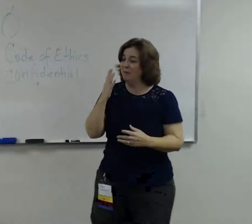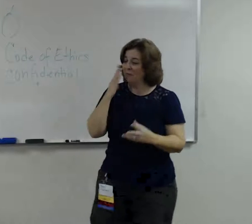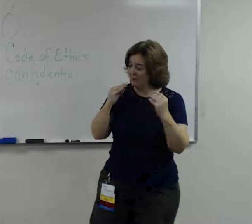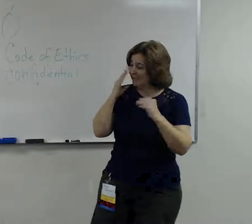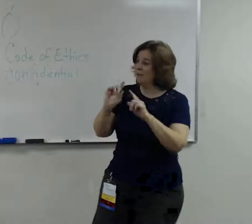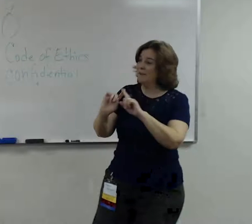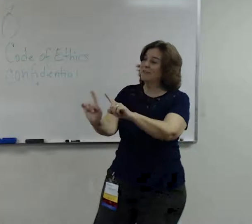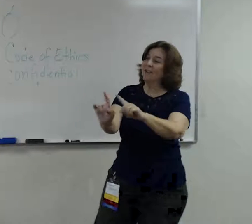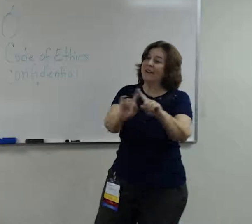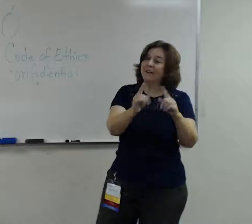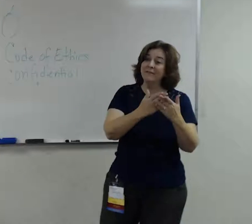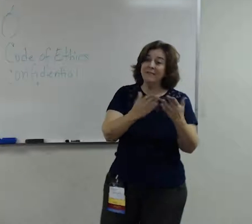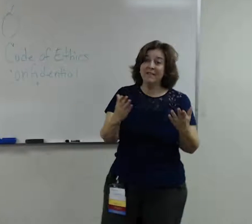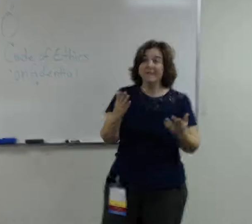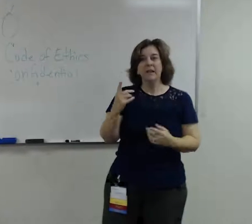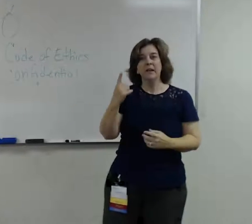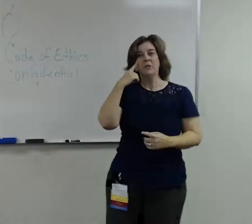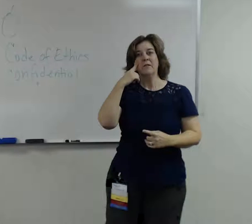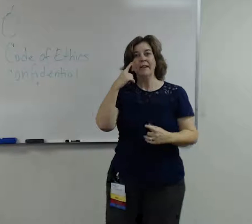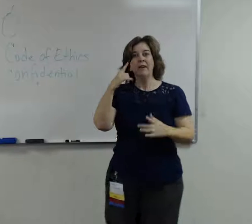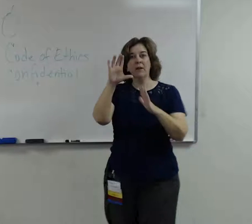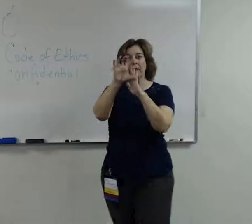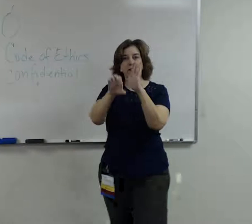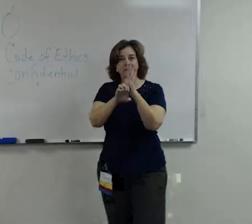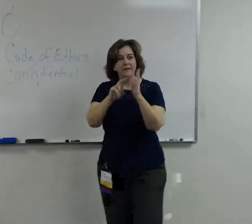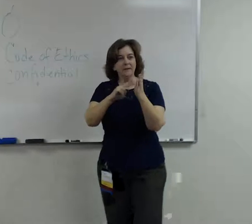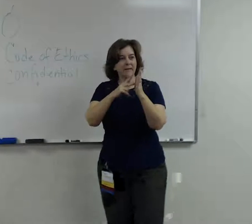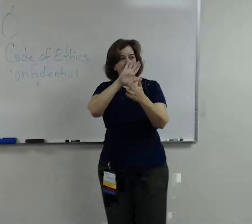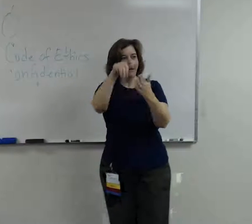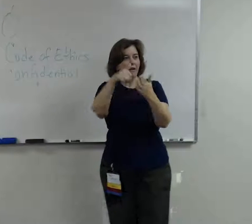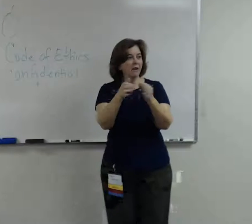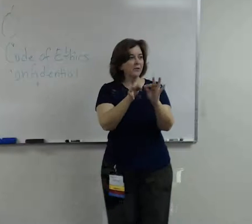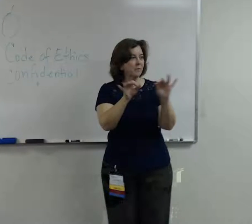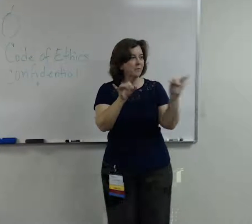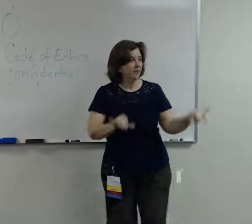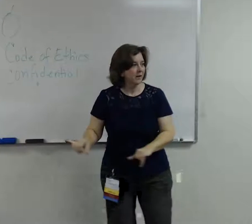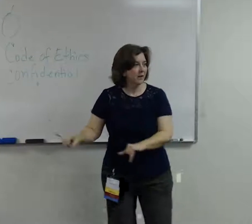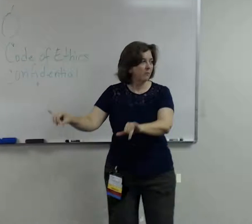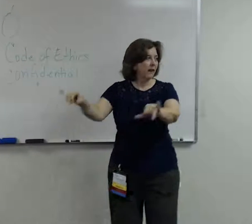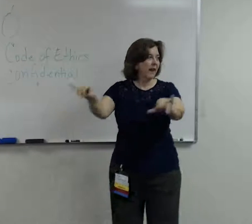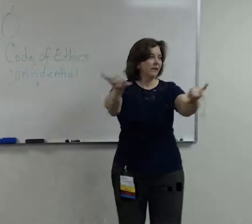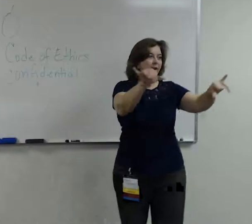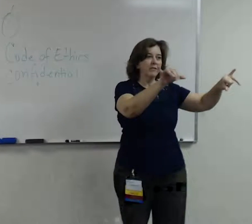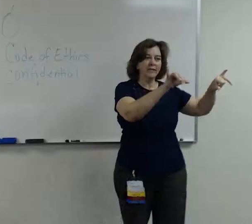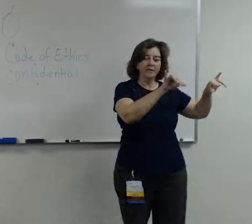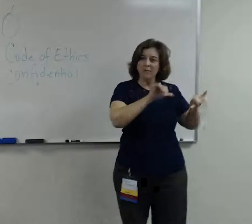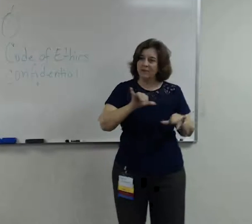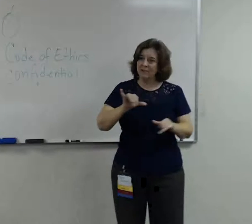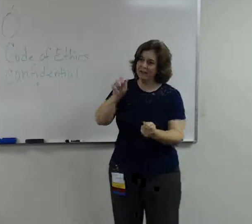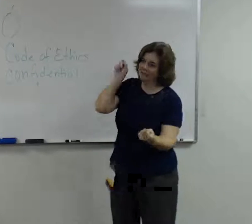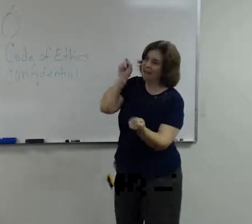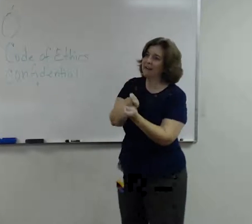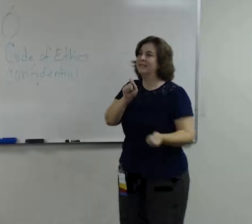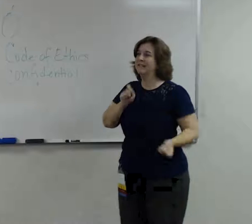we'll experience a lot of different things. Think code of ethics means all interpreters will handle every situation exactly the